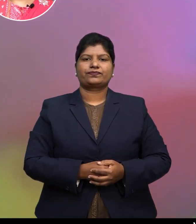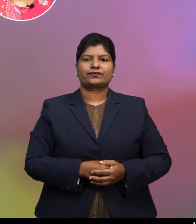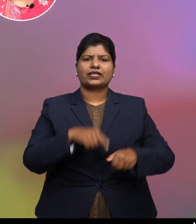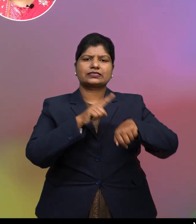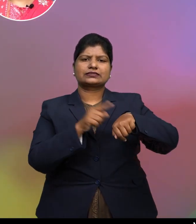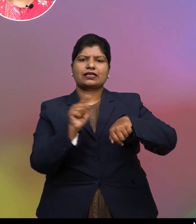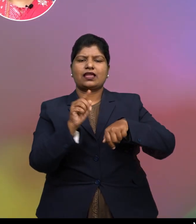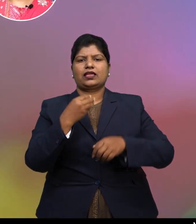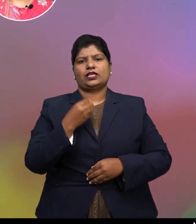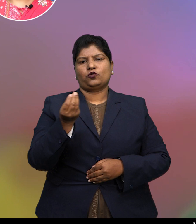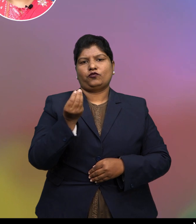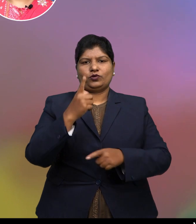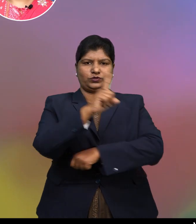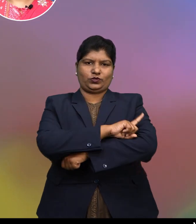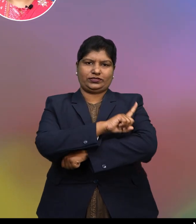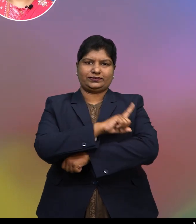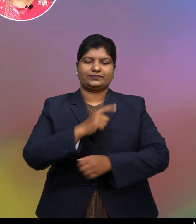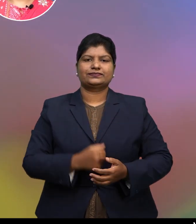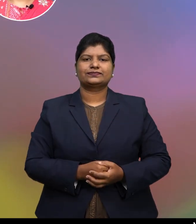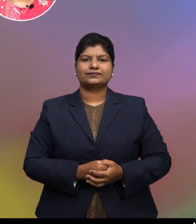within a few days.